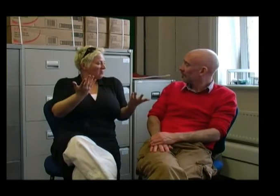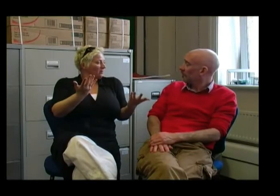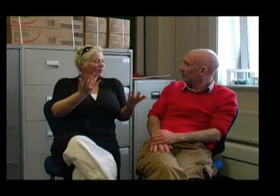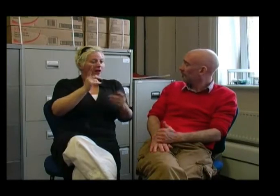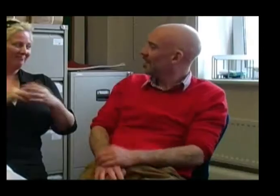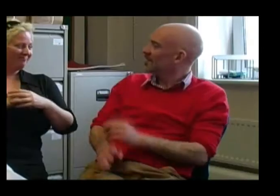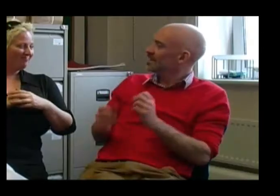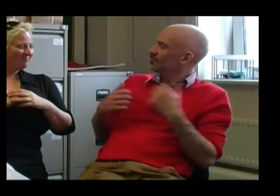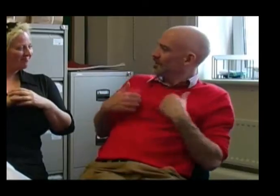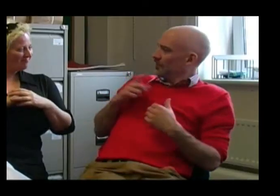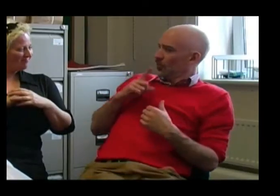the deaf.